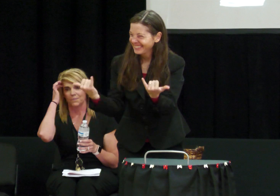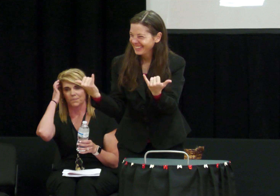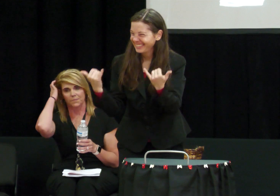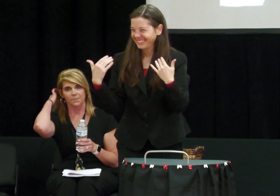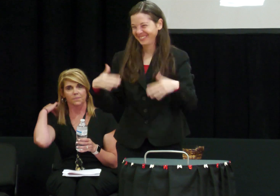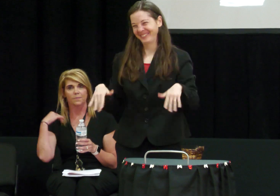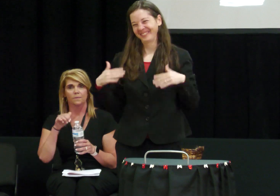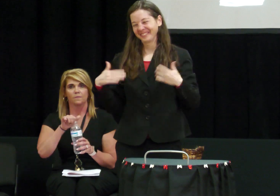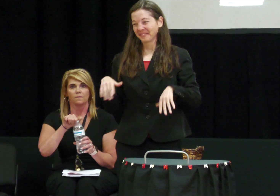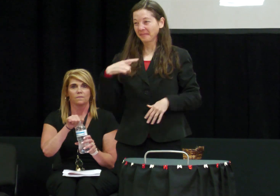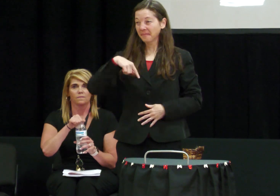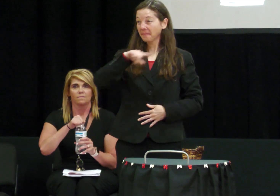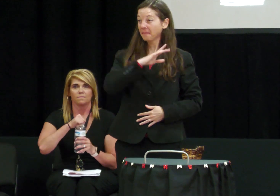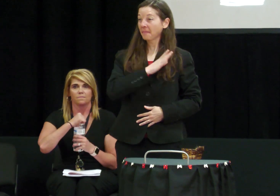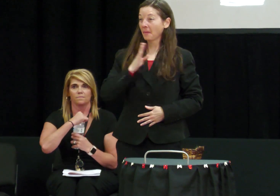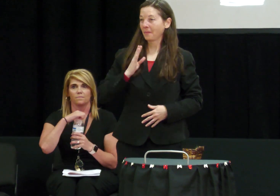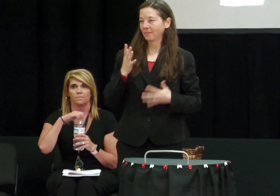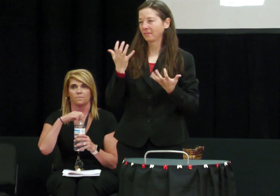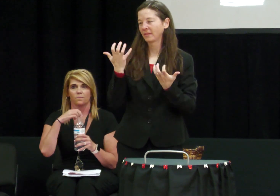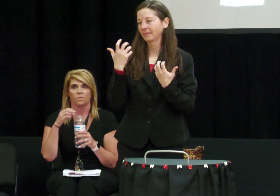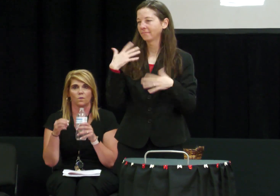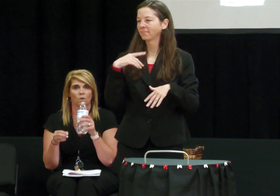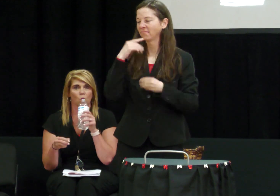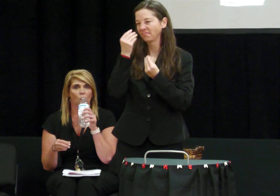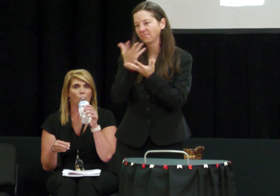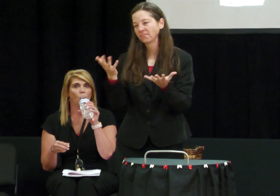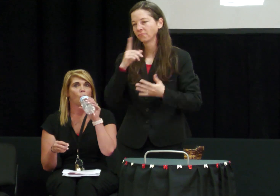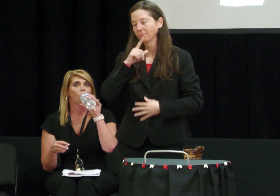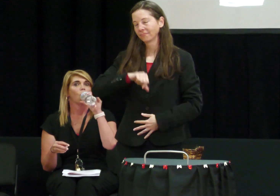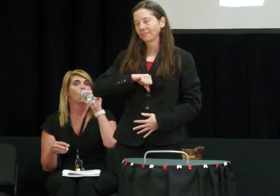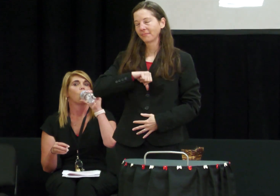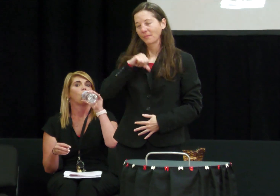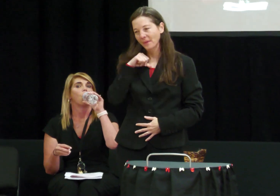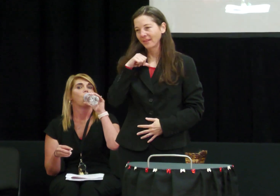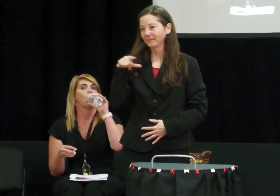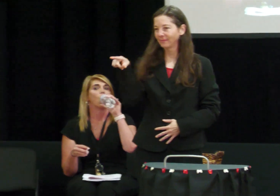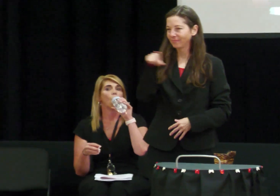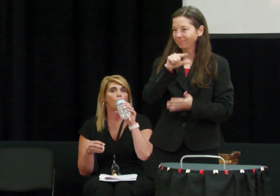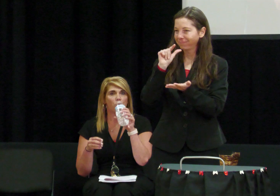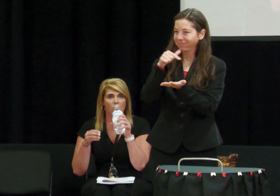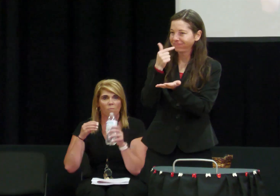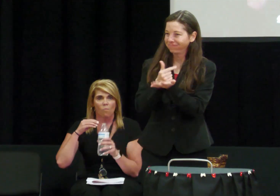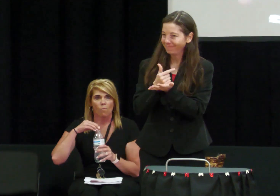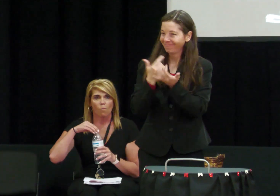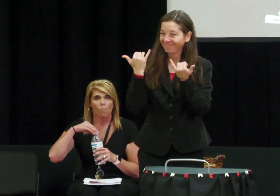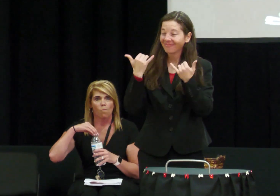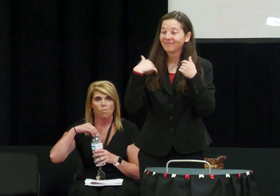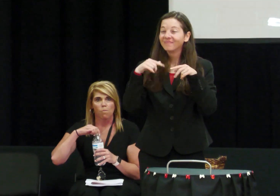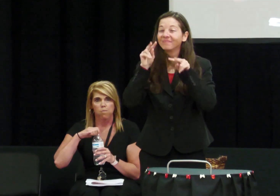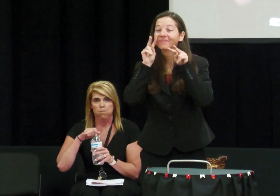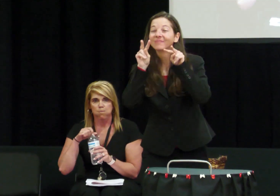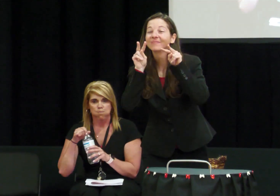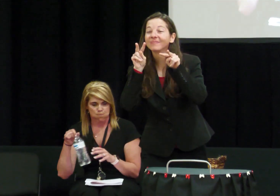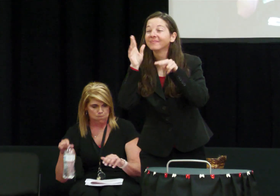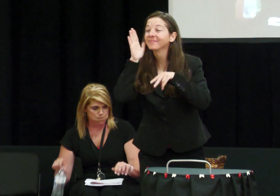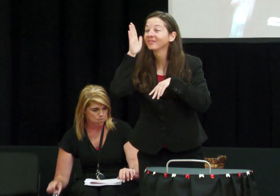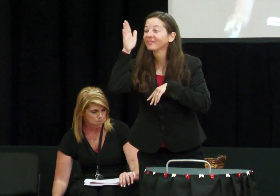You're graduating today. That's amazing. The board just wants to share how immensely proud of you we are. And also, we are